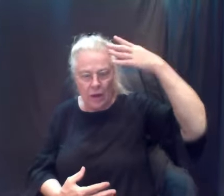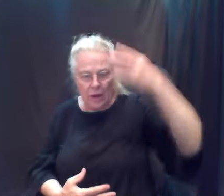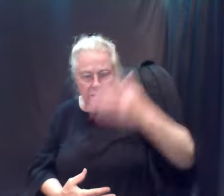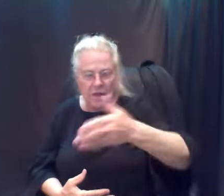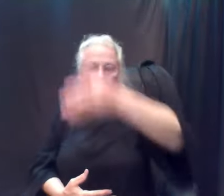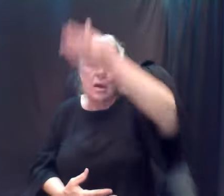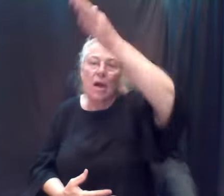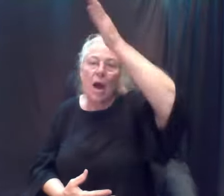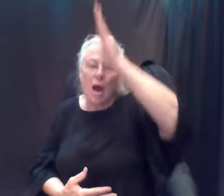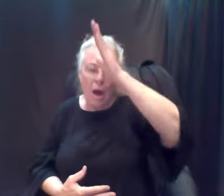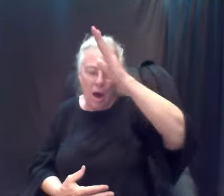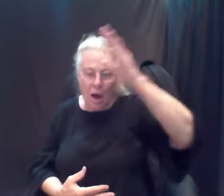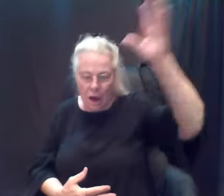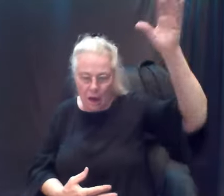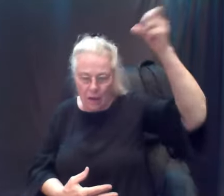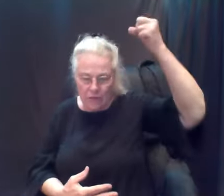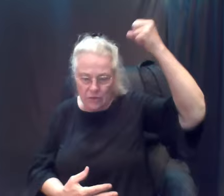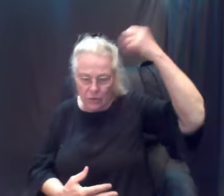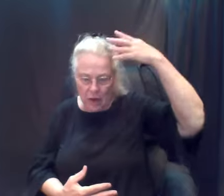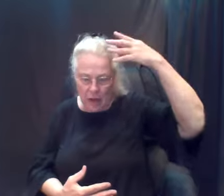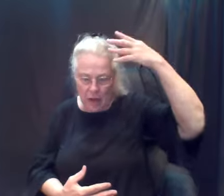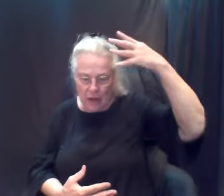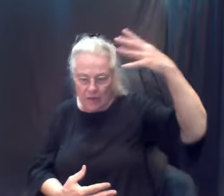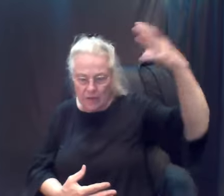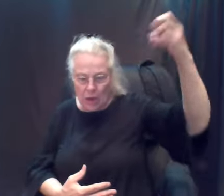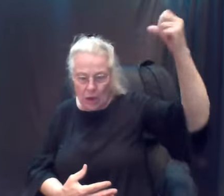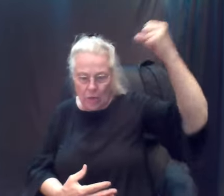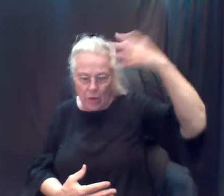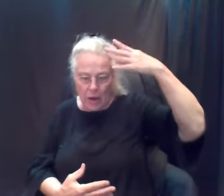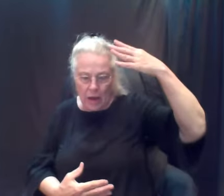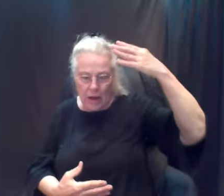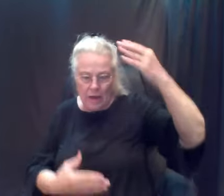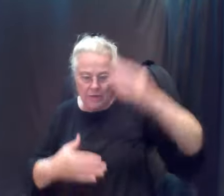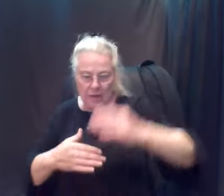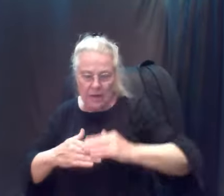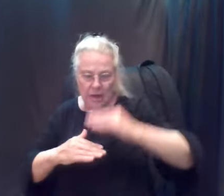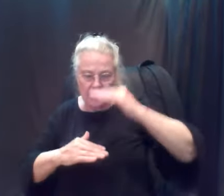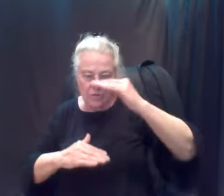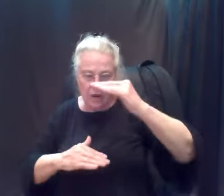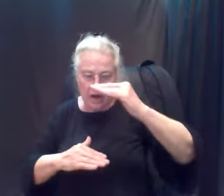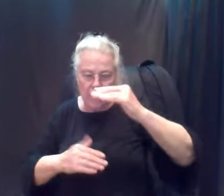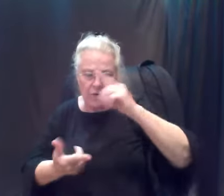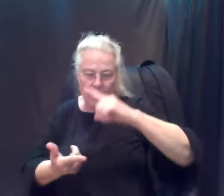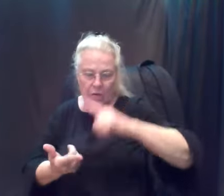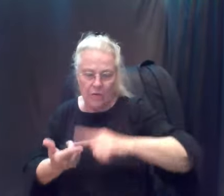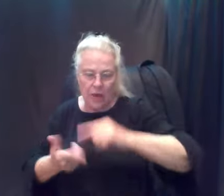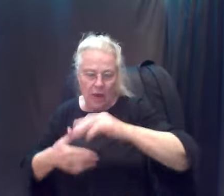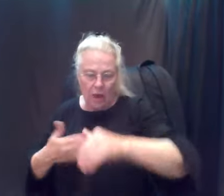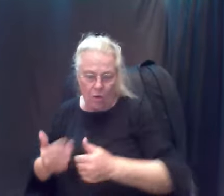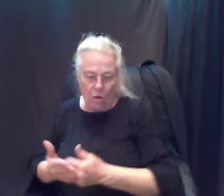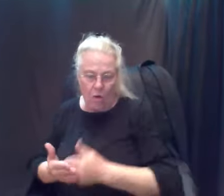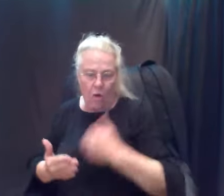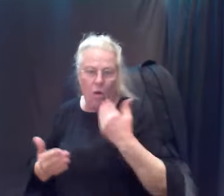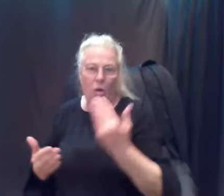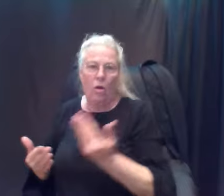grace, God's grace, grace that is greater than all